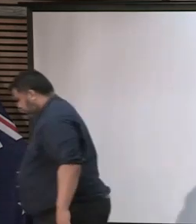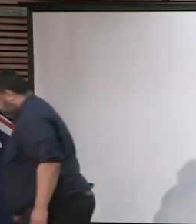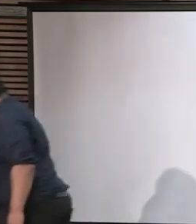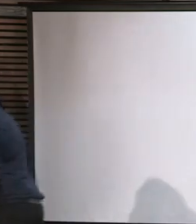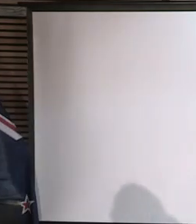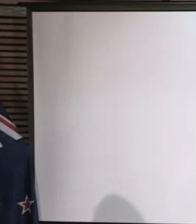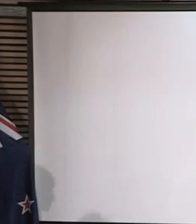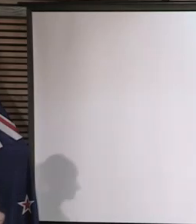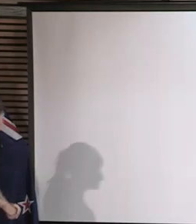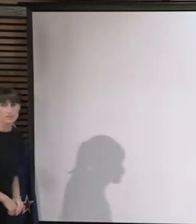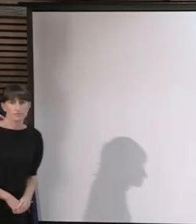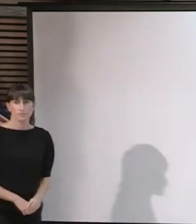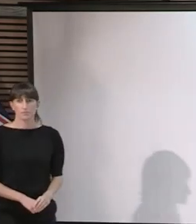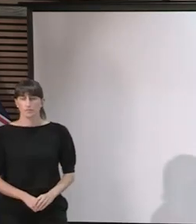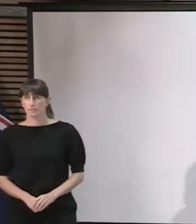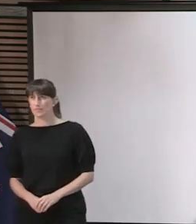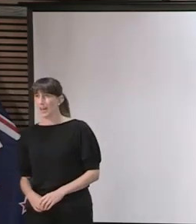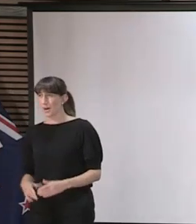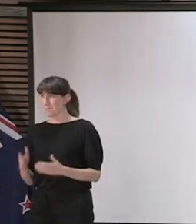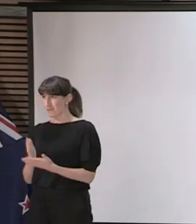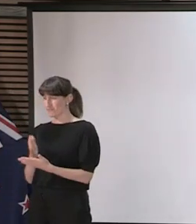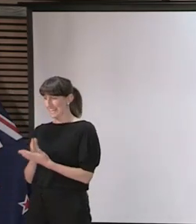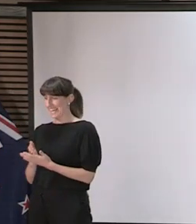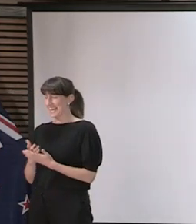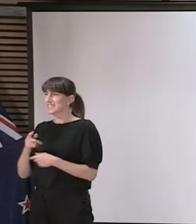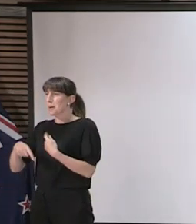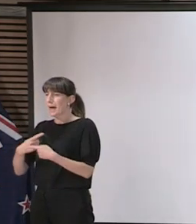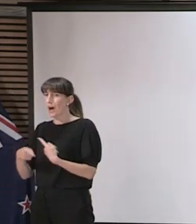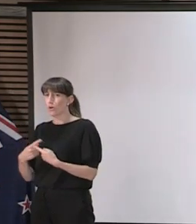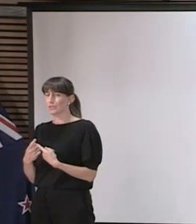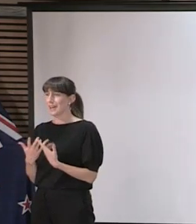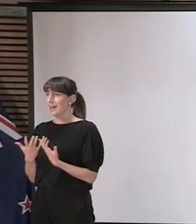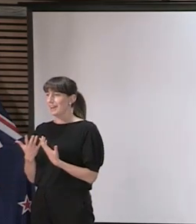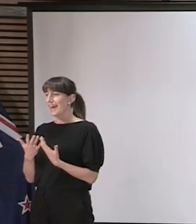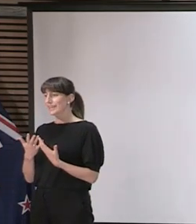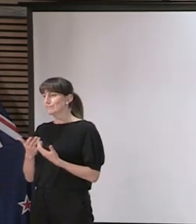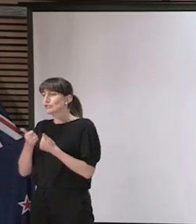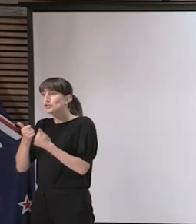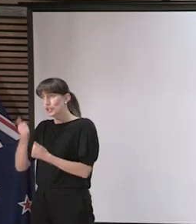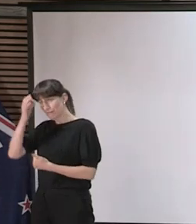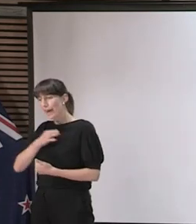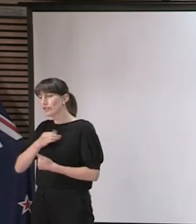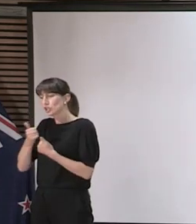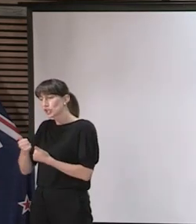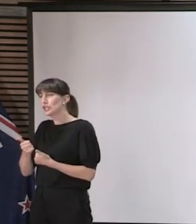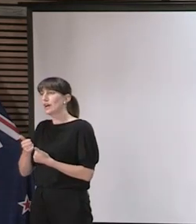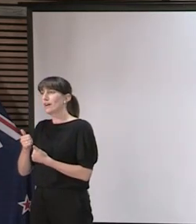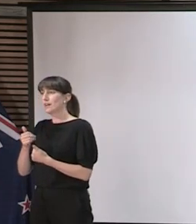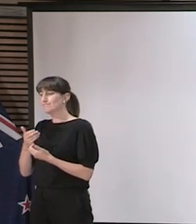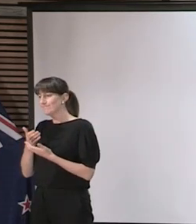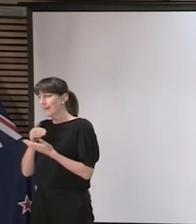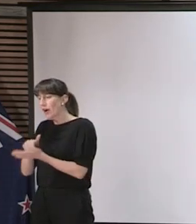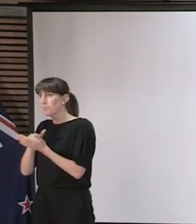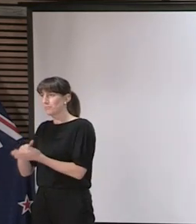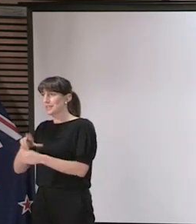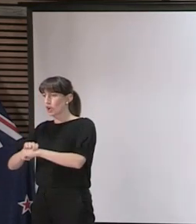told. They've been promised this funding, they're trying to ramp up and for the tsunami of patients that they're expecting after the lockdown. And then they've been told